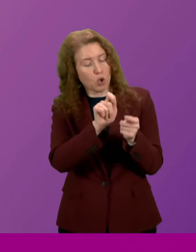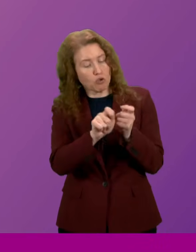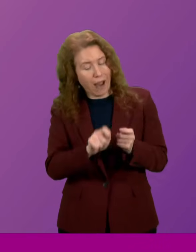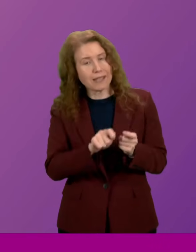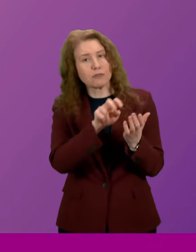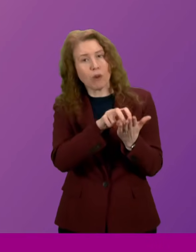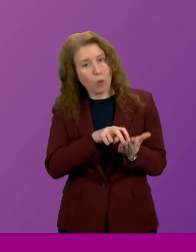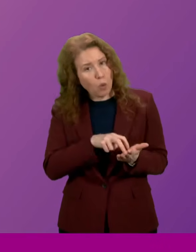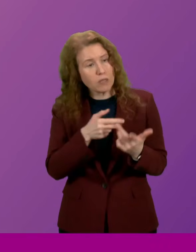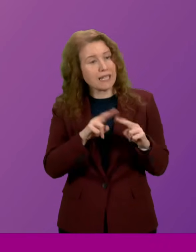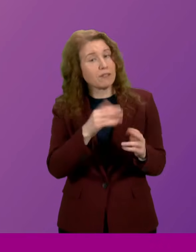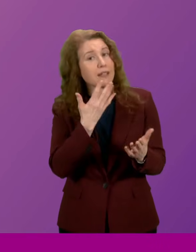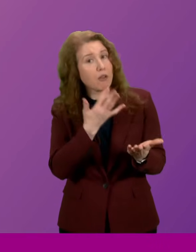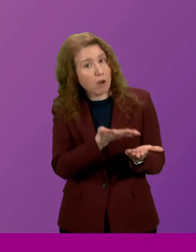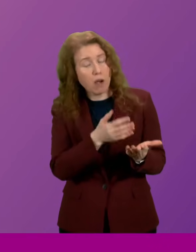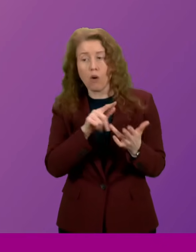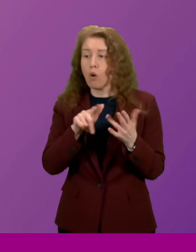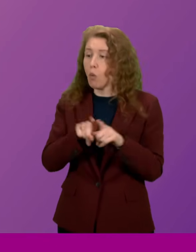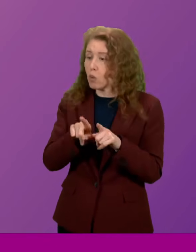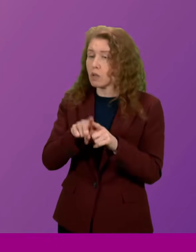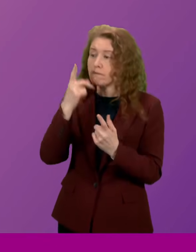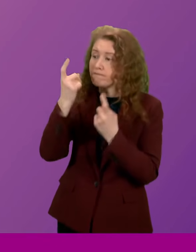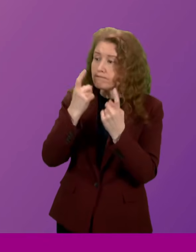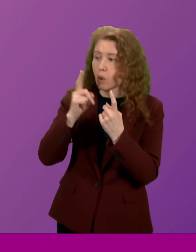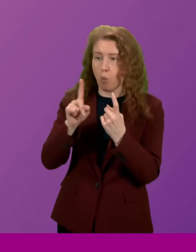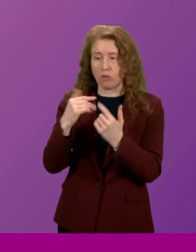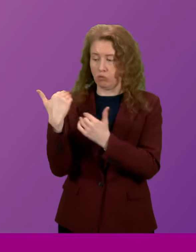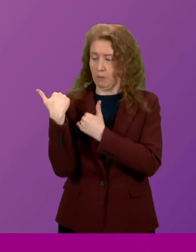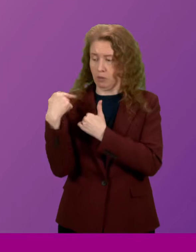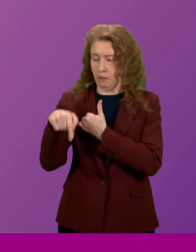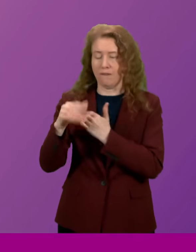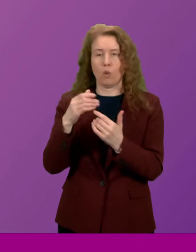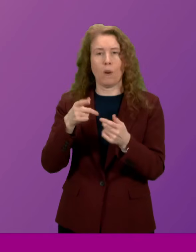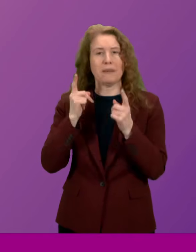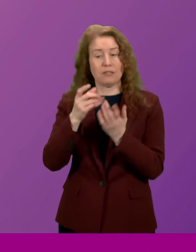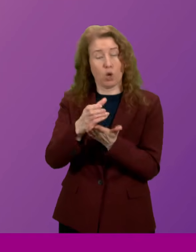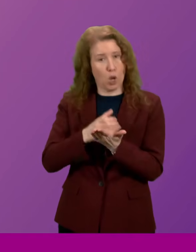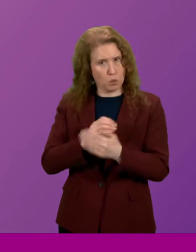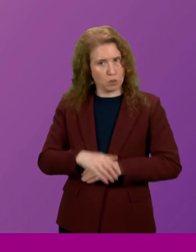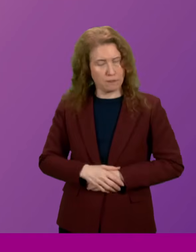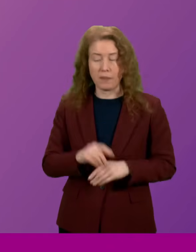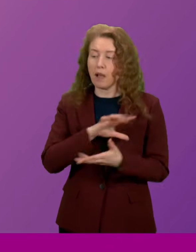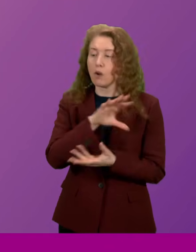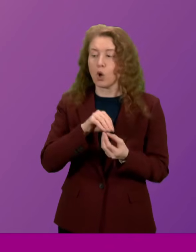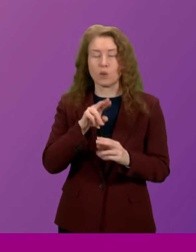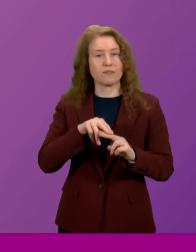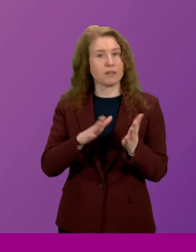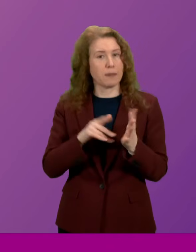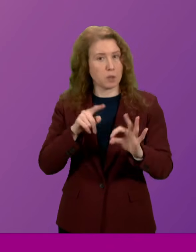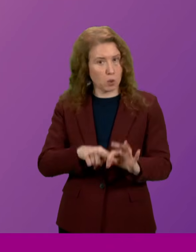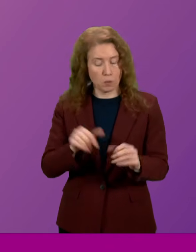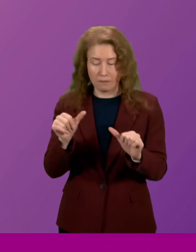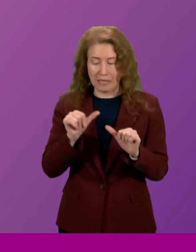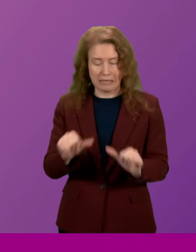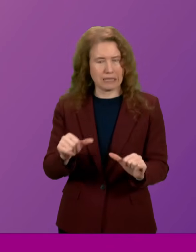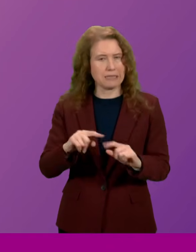and also of the considerations that are matters for the Ministerial Code. That concludes First Minister's questions. The next item